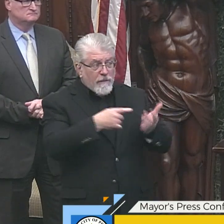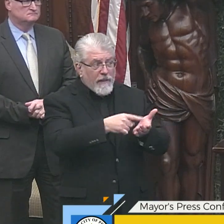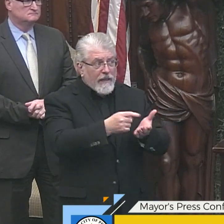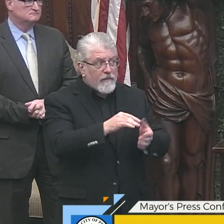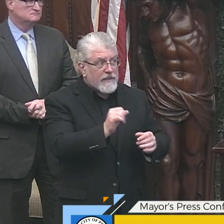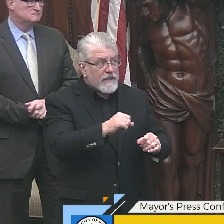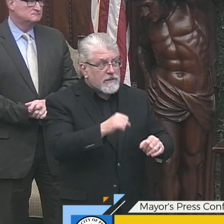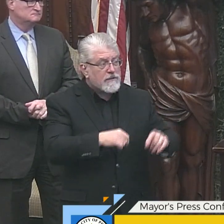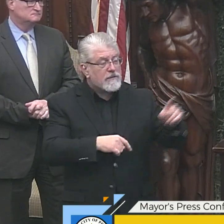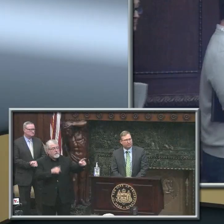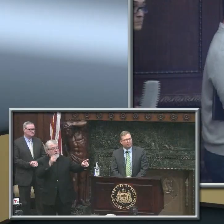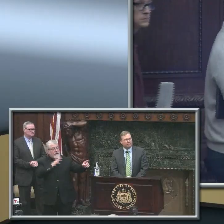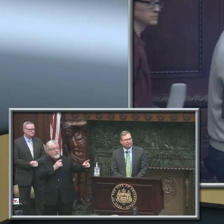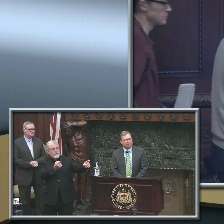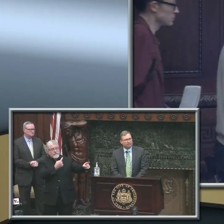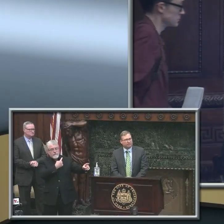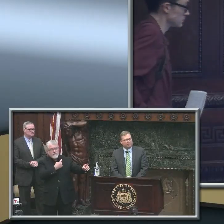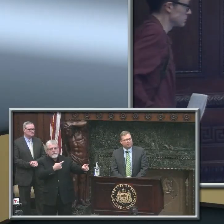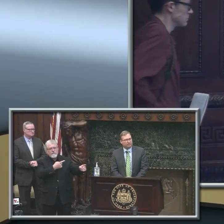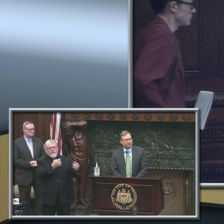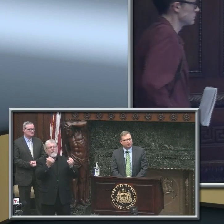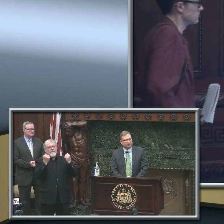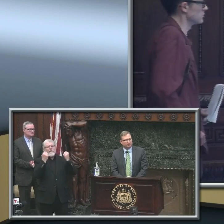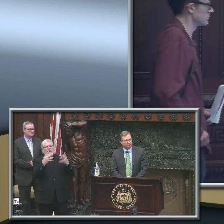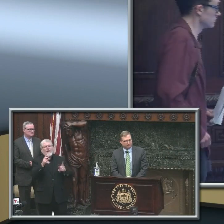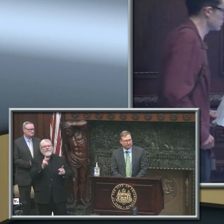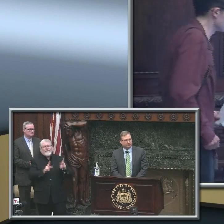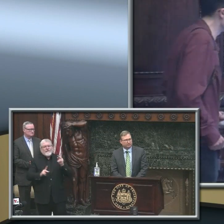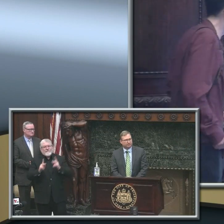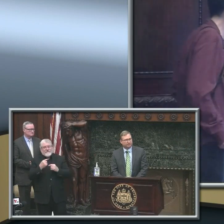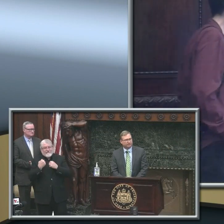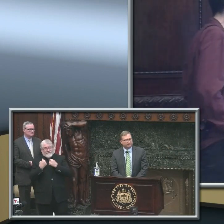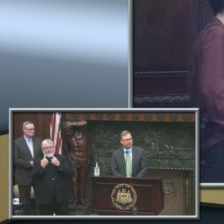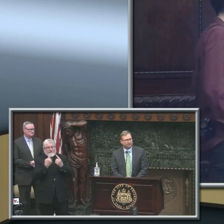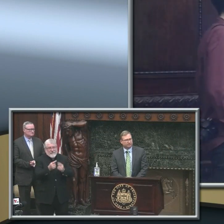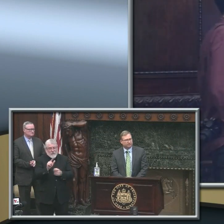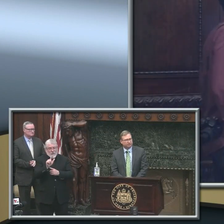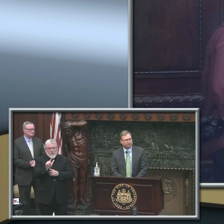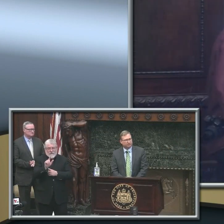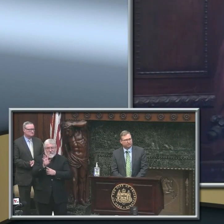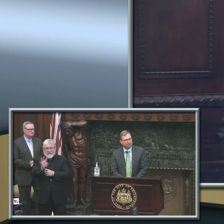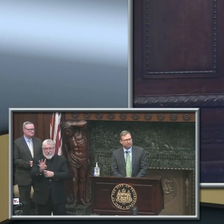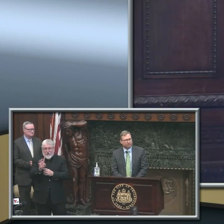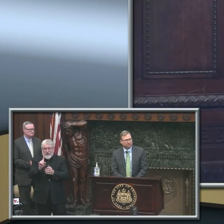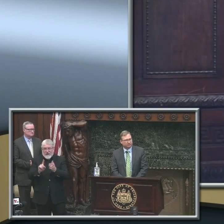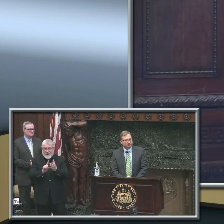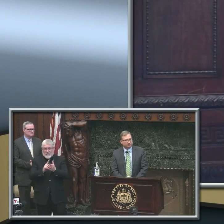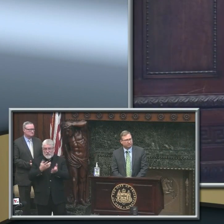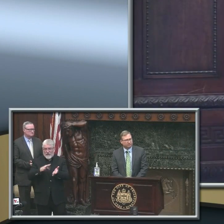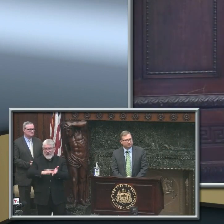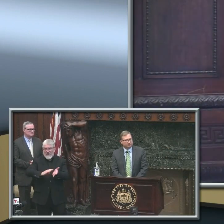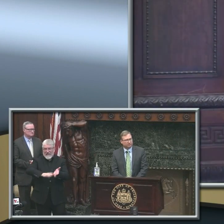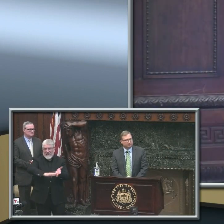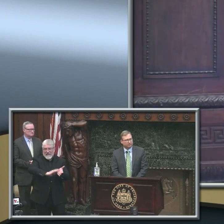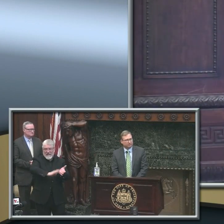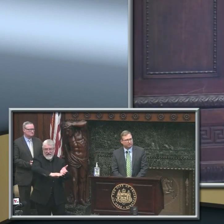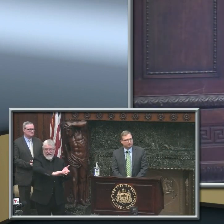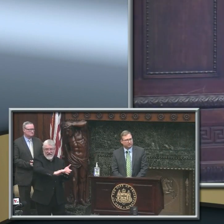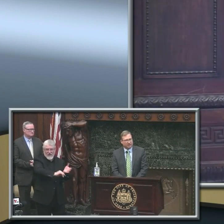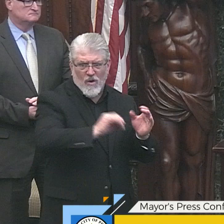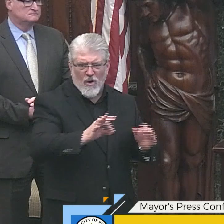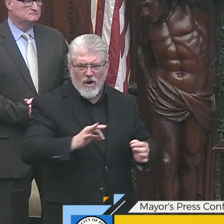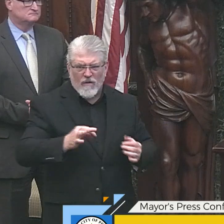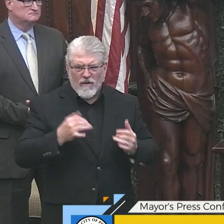A lot of people were laid off in the last 24 hours. What should they be doing right now if they don't have an income coming